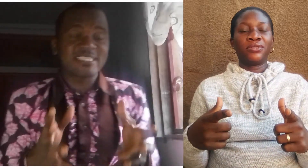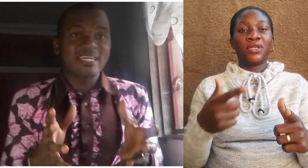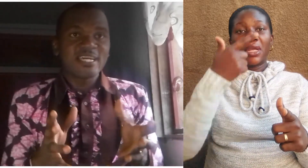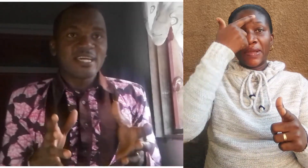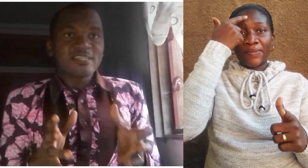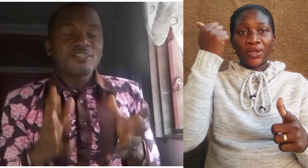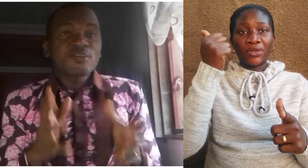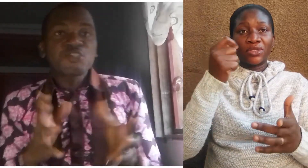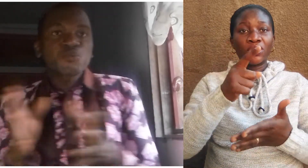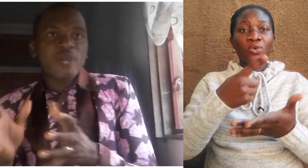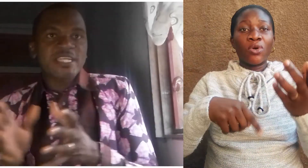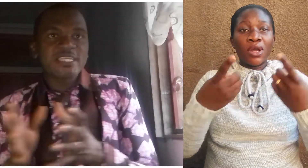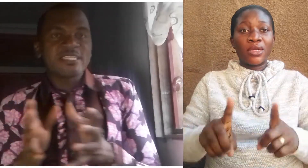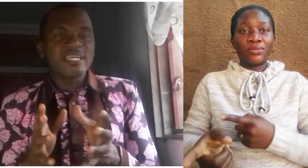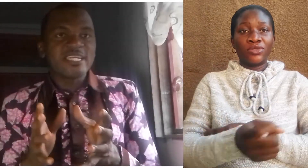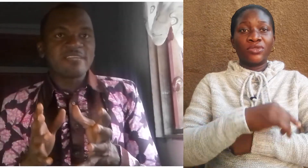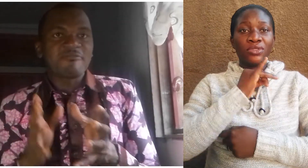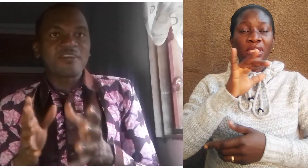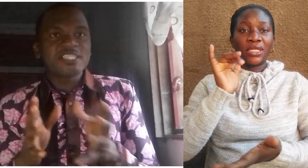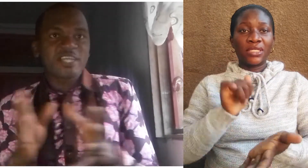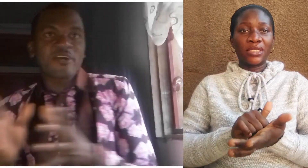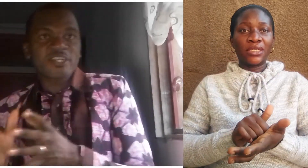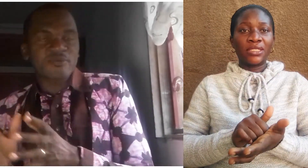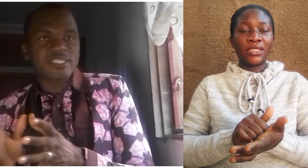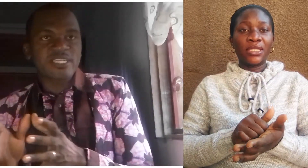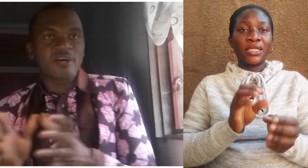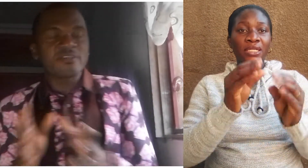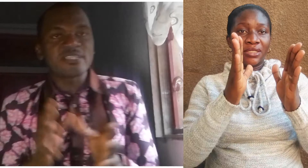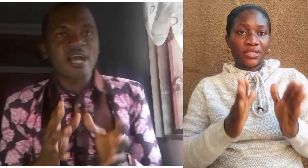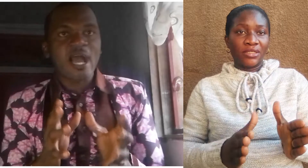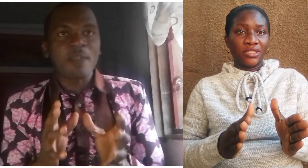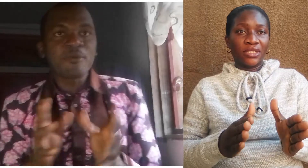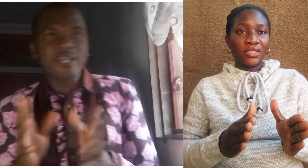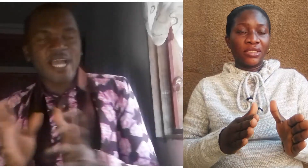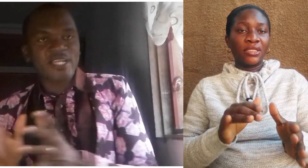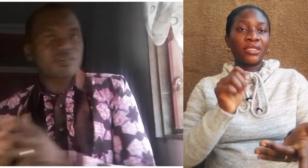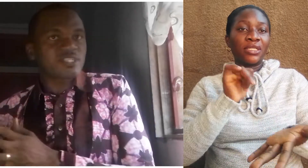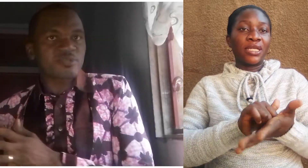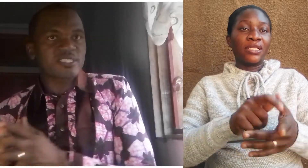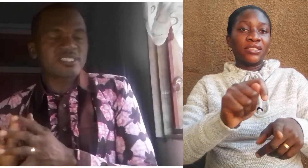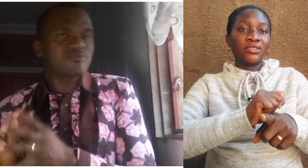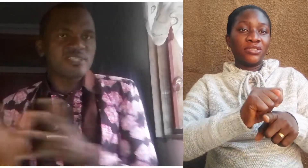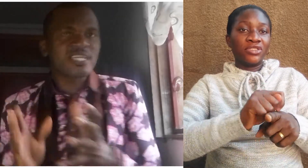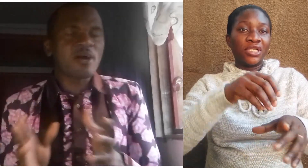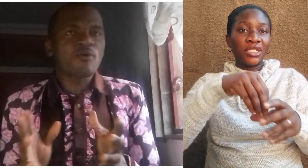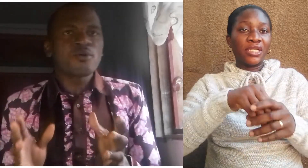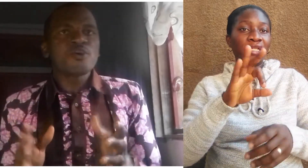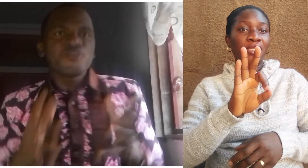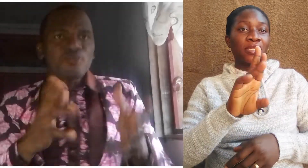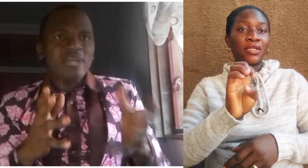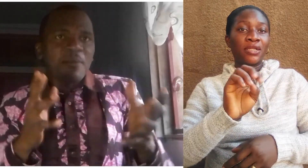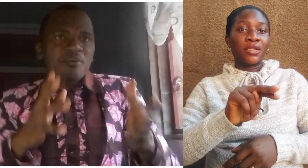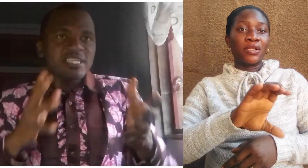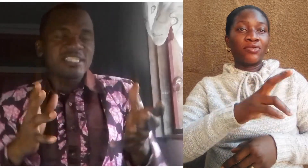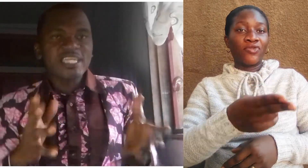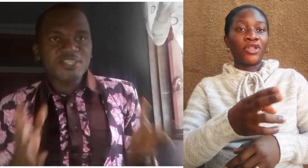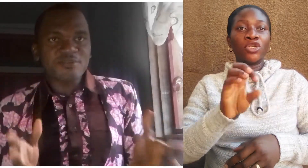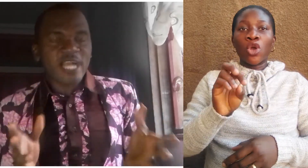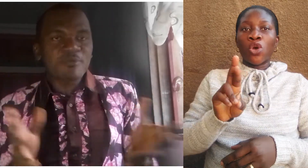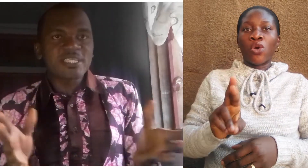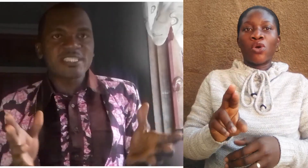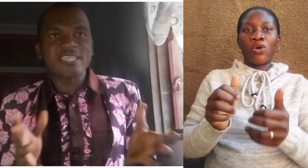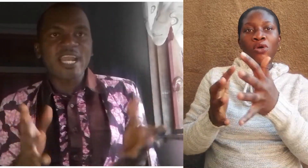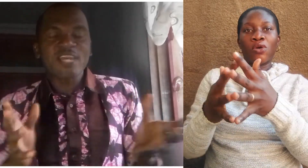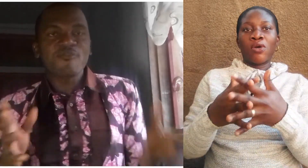is that those trained in French countries or in American countries to say that, oh, you Gabonese